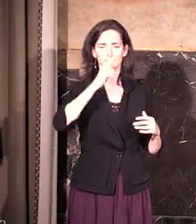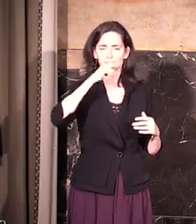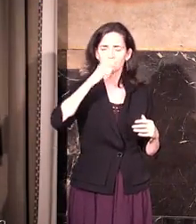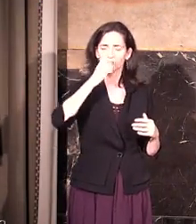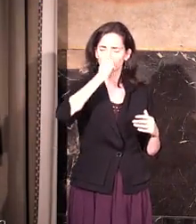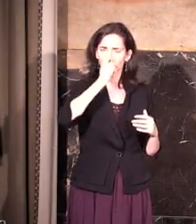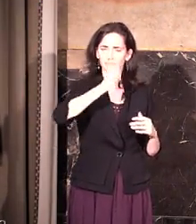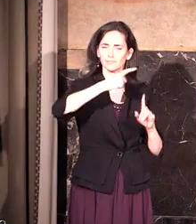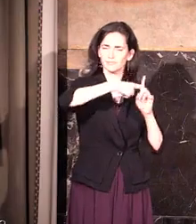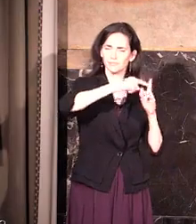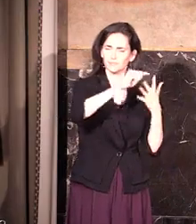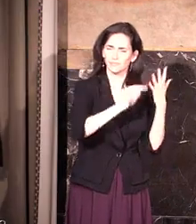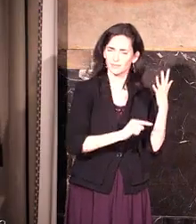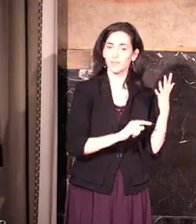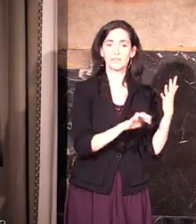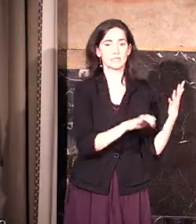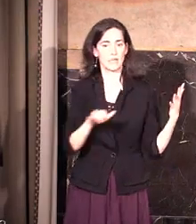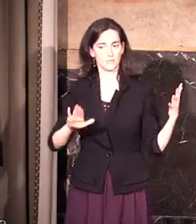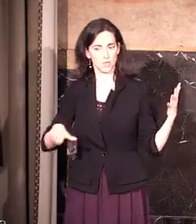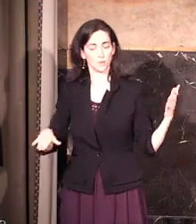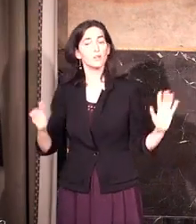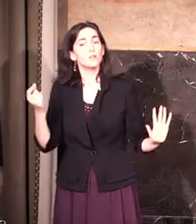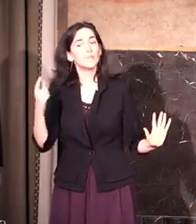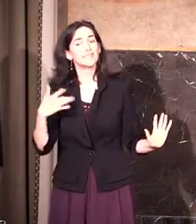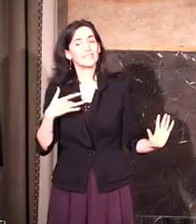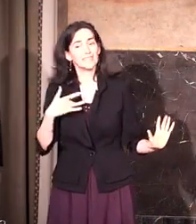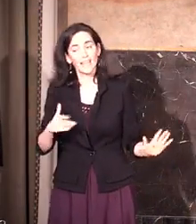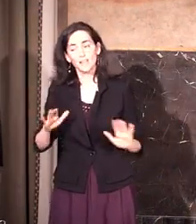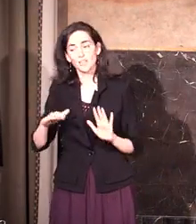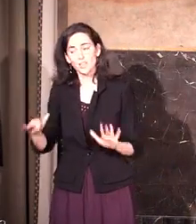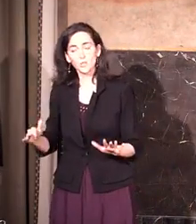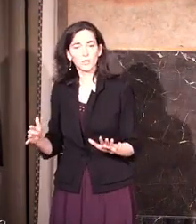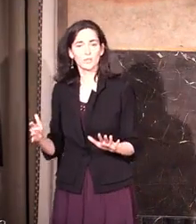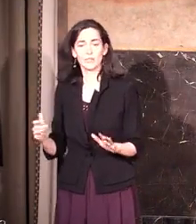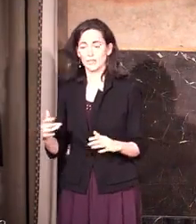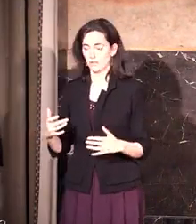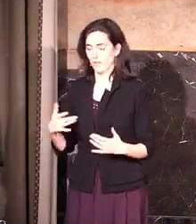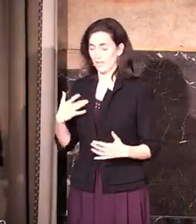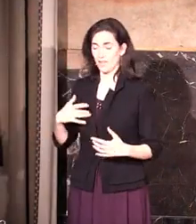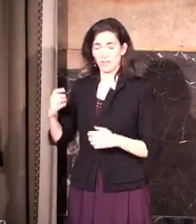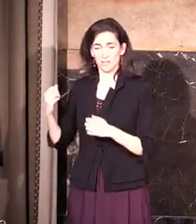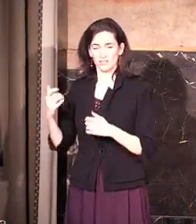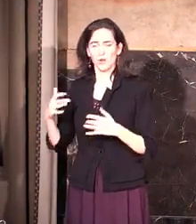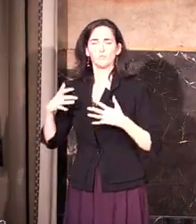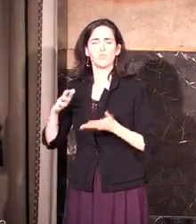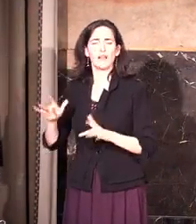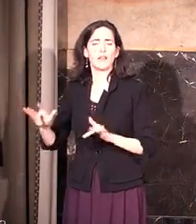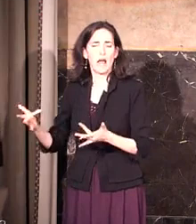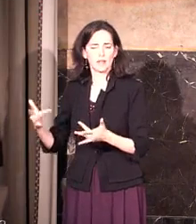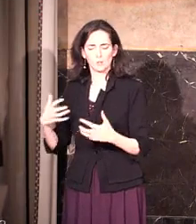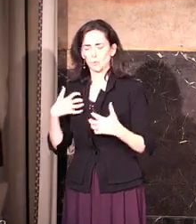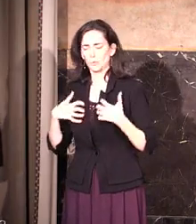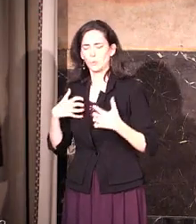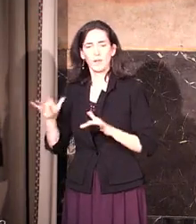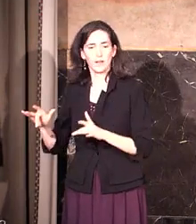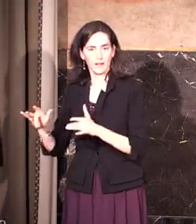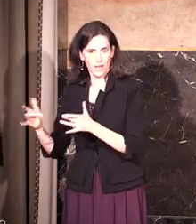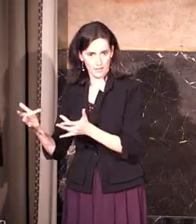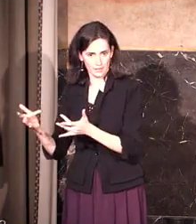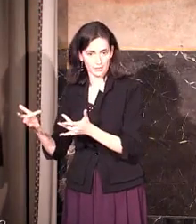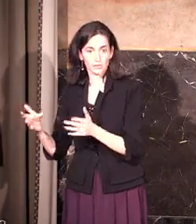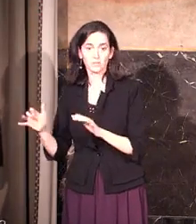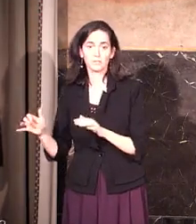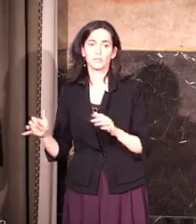mildly symptomatic as compared to older people. But obviously, they do sometimes suffer